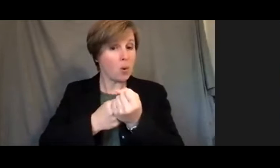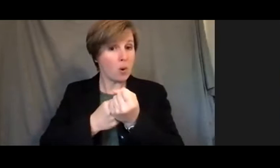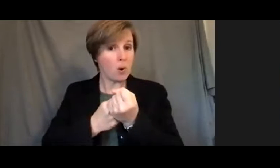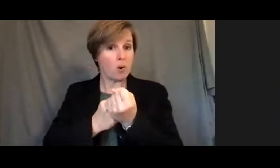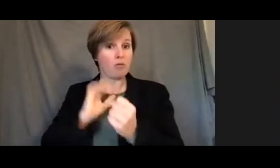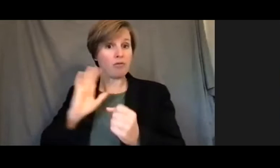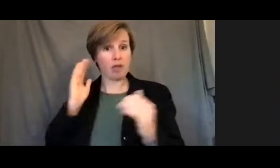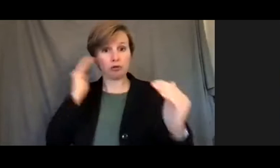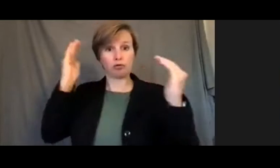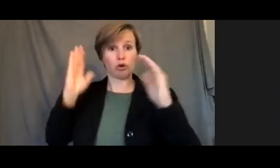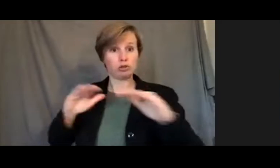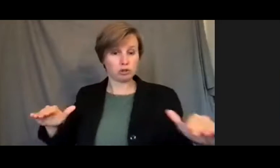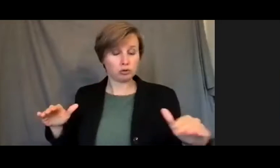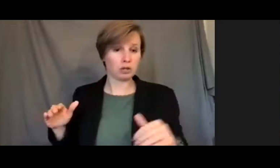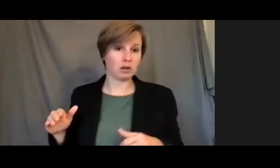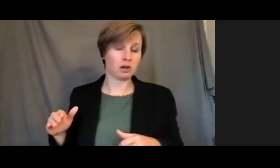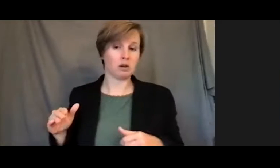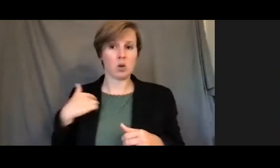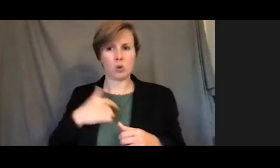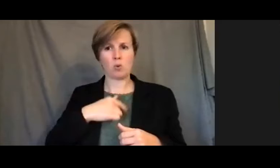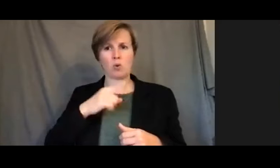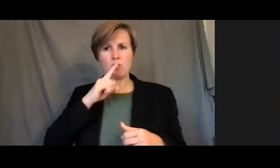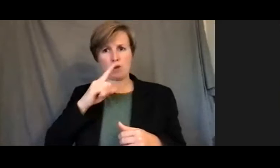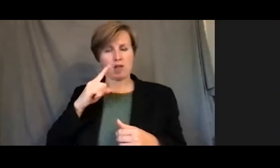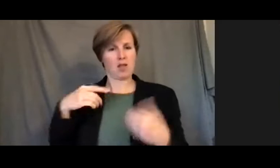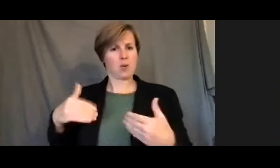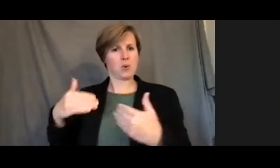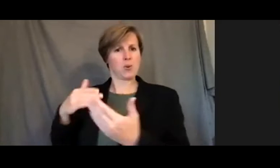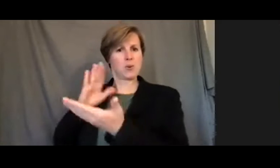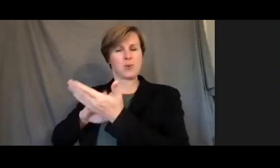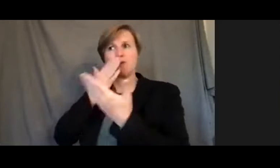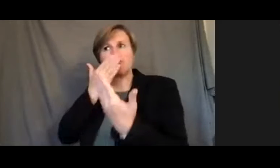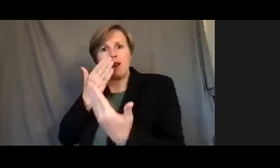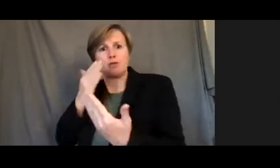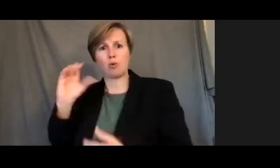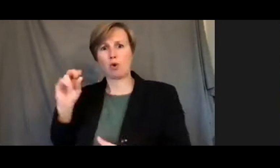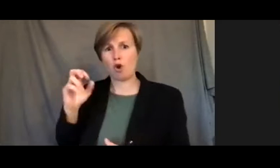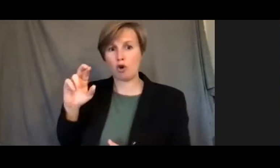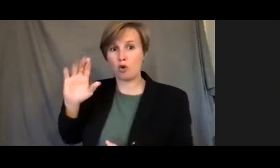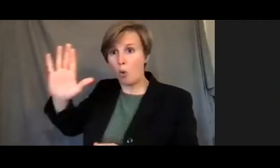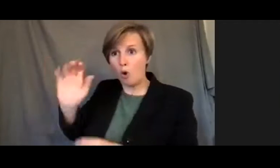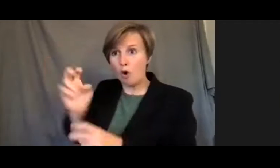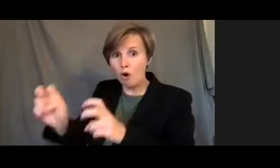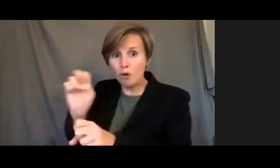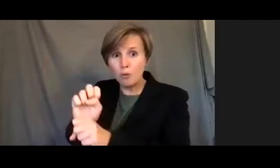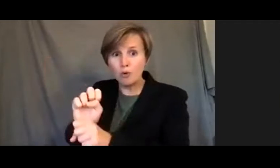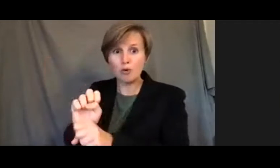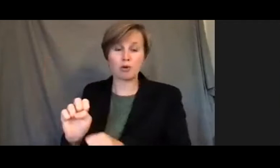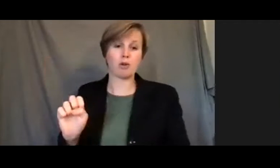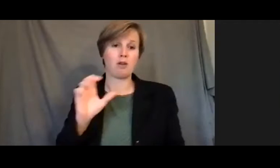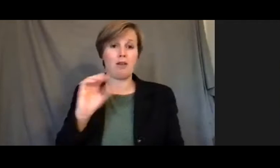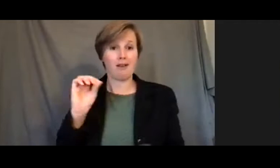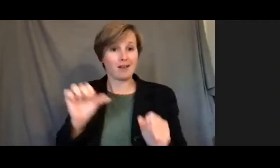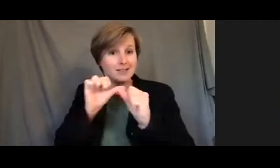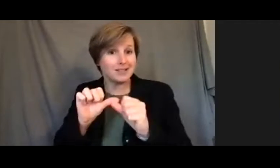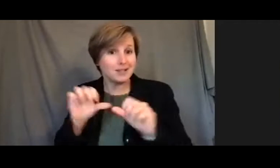their adult children. And I think we really owe him a gratitude, and thank you, Connor, for all the work you do and to